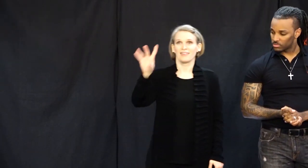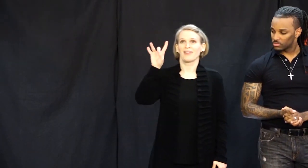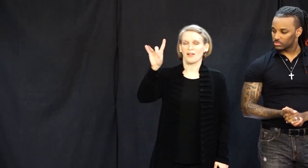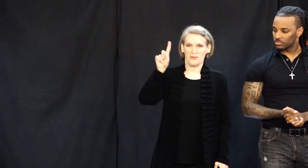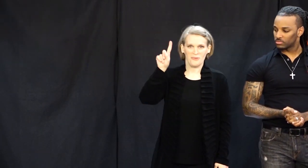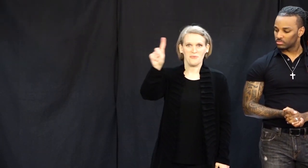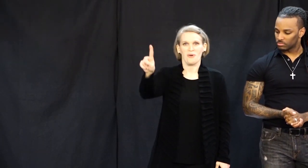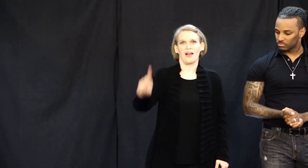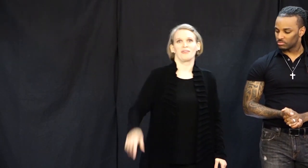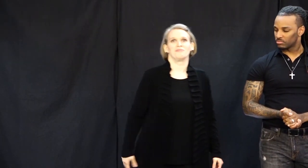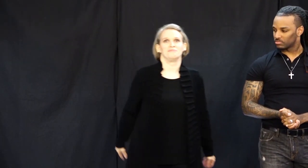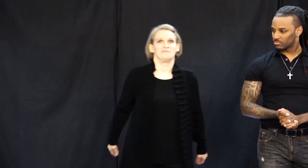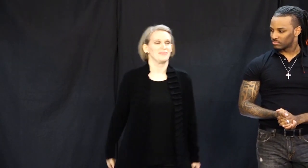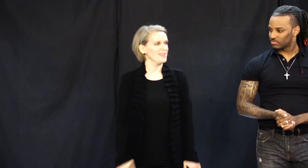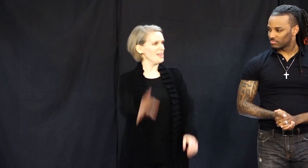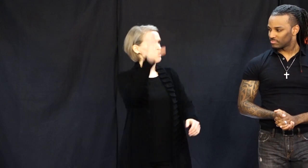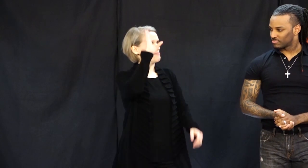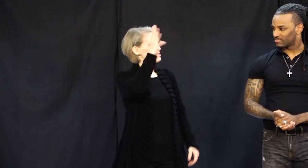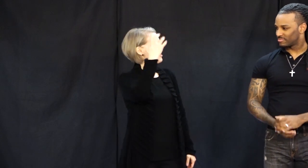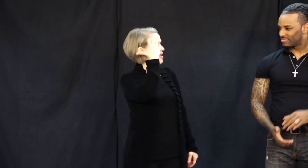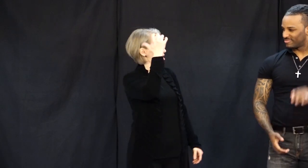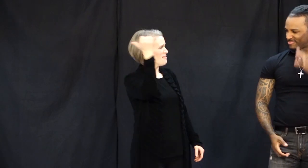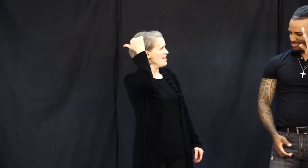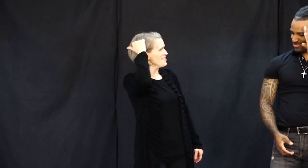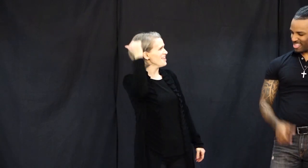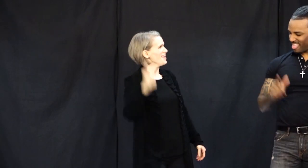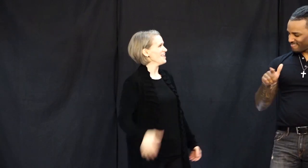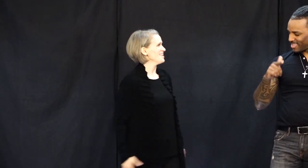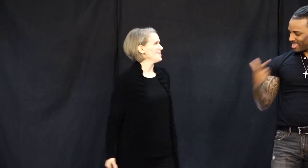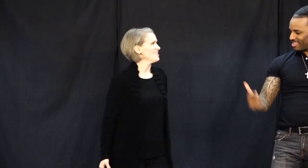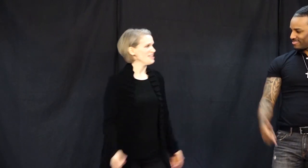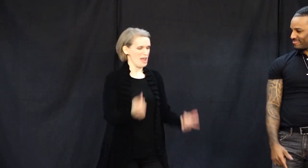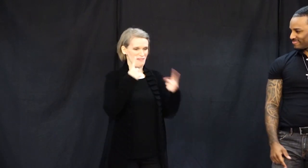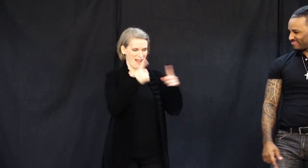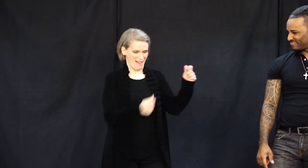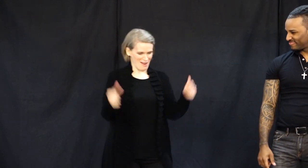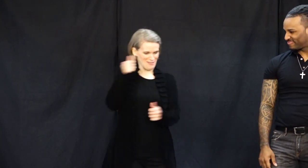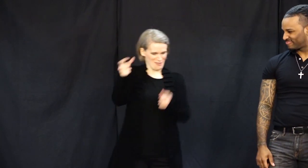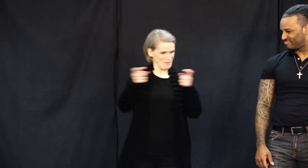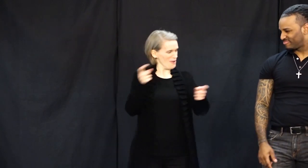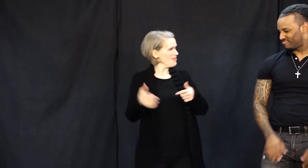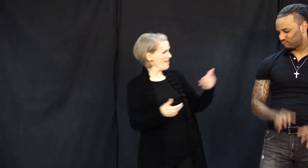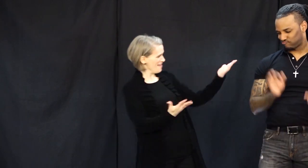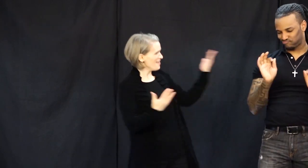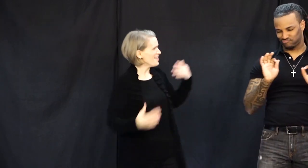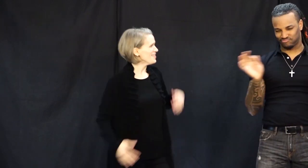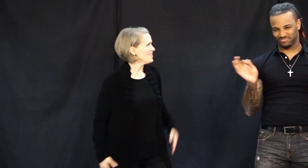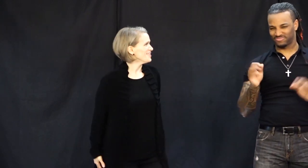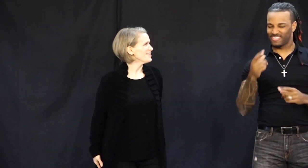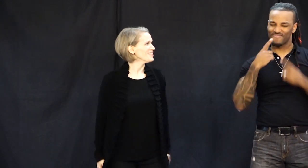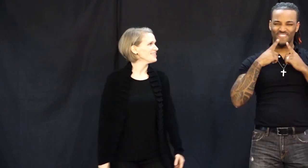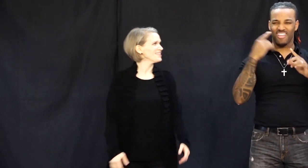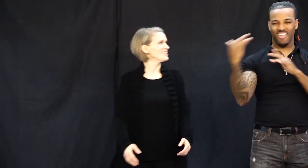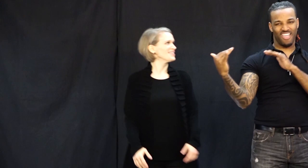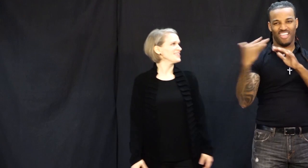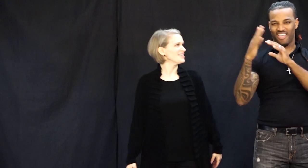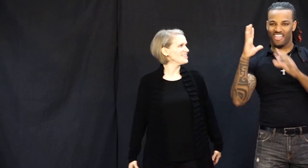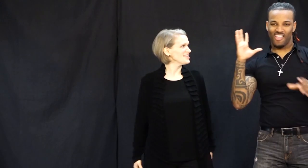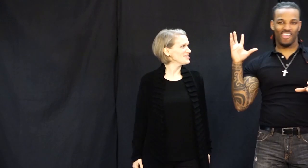1781. Monsieur Hamilton. Monsieur Lafayette. In command where you belong. Are you saying no sweat? We're finally on the field, we've had quite